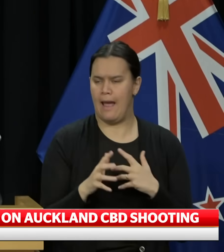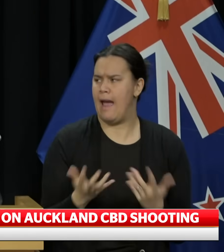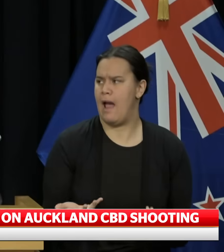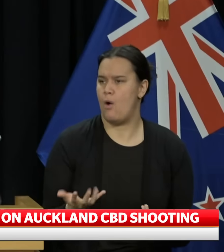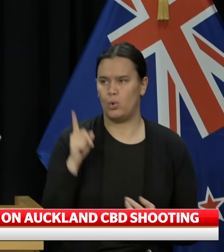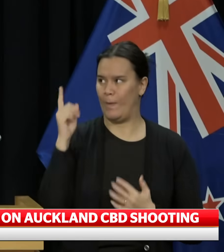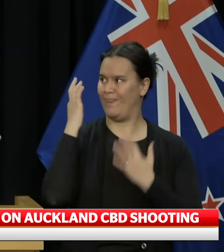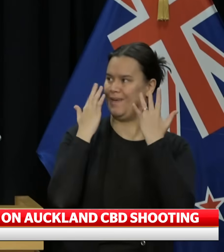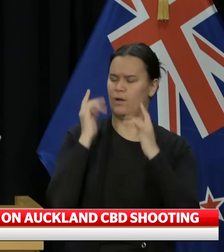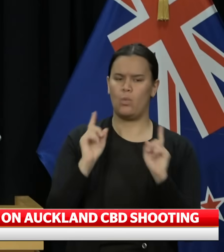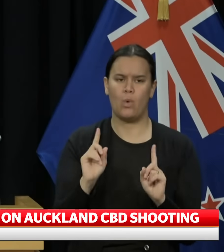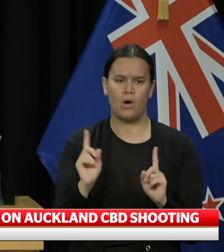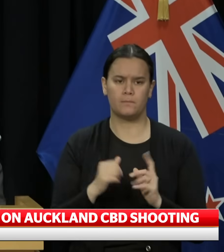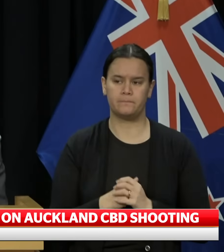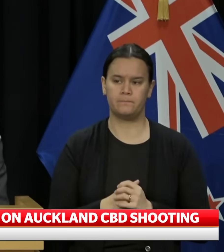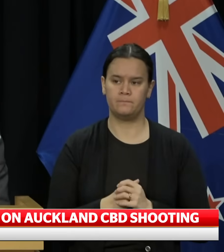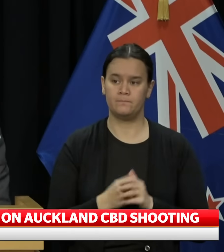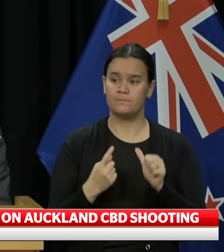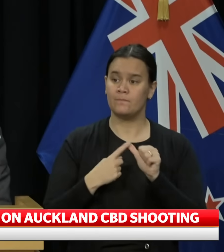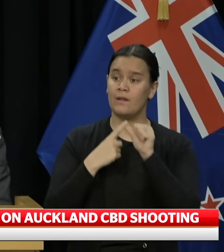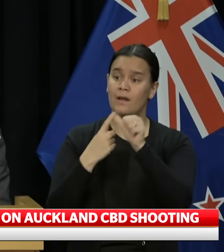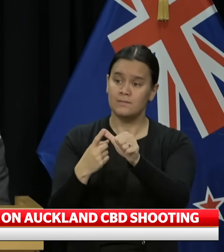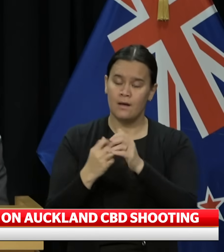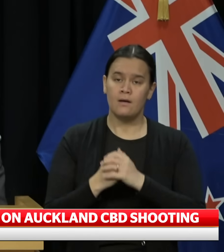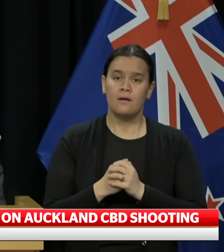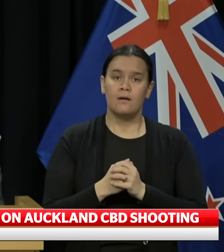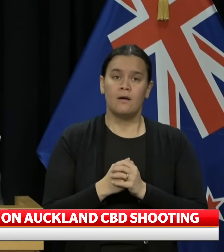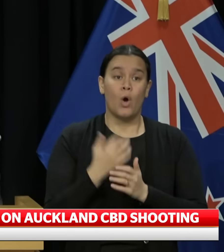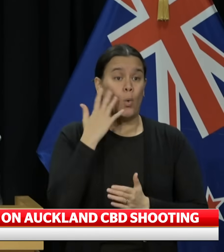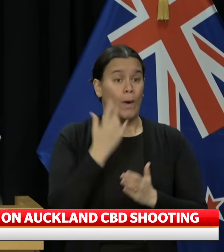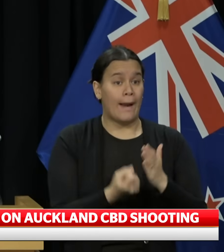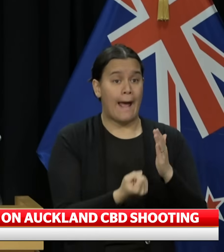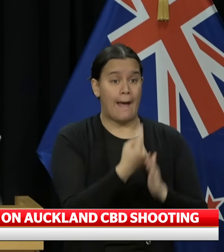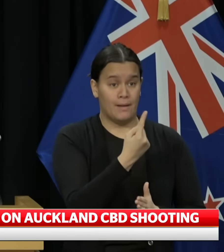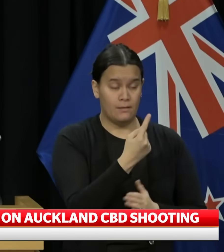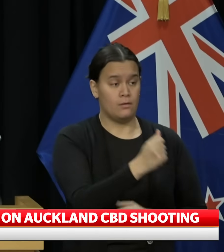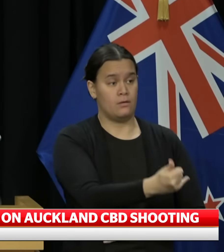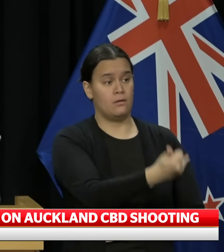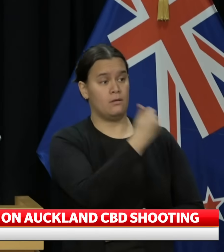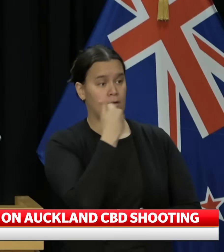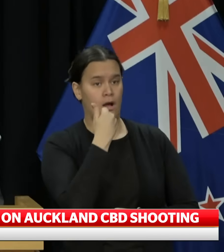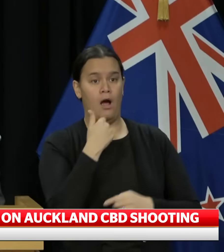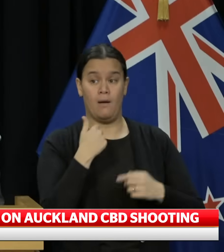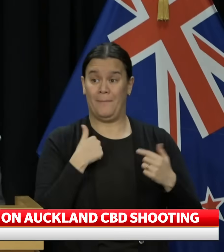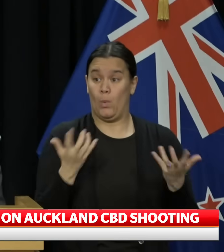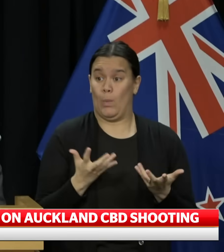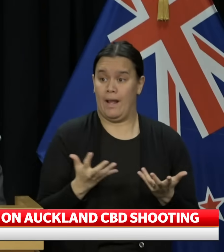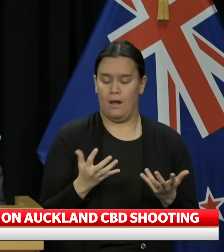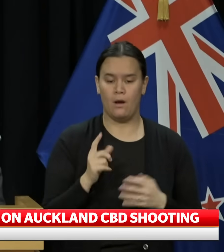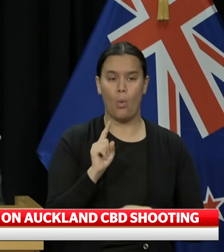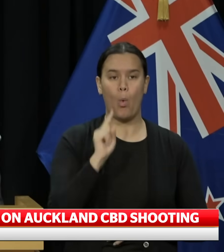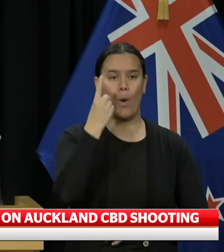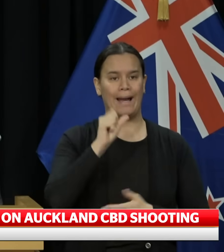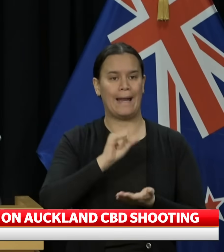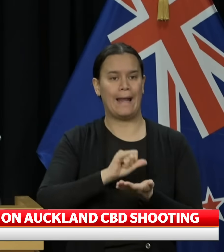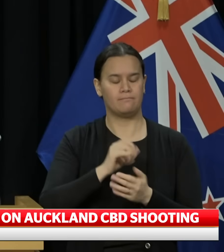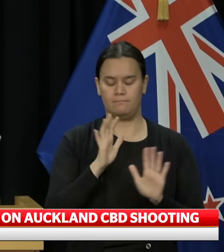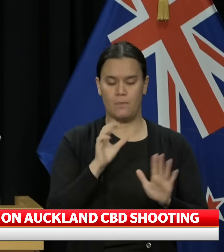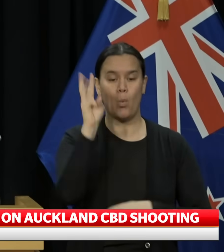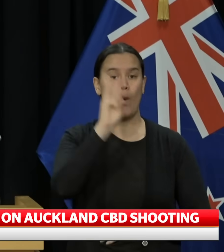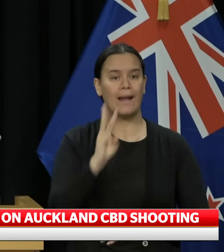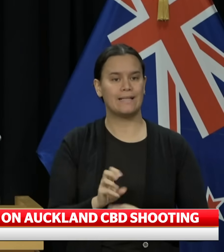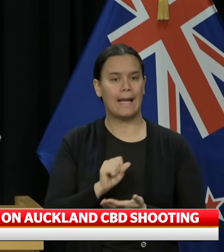your head? So I was at the airport. I was heading to Hamilton today to make an announcement, which my ministerial colleagues are now doing.